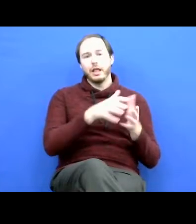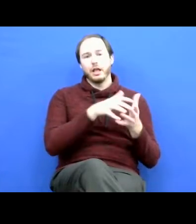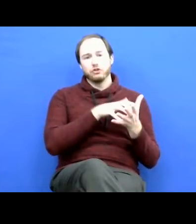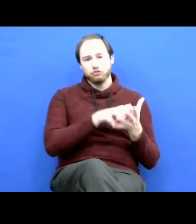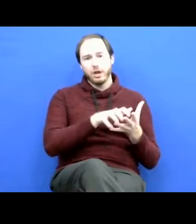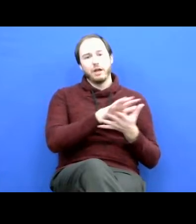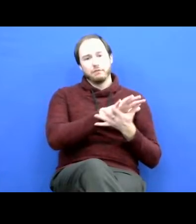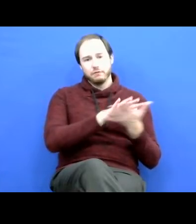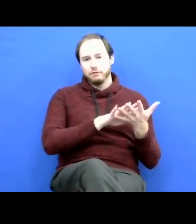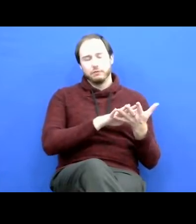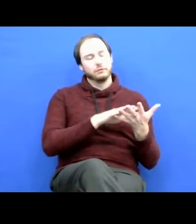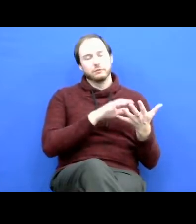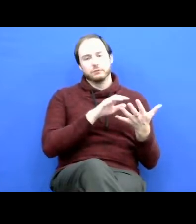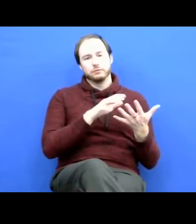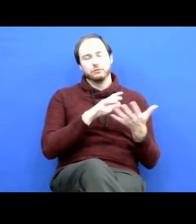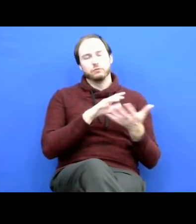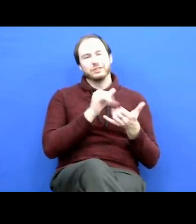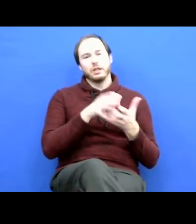they're going to put the stuff. So